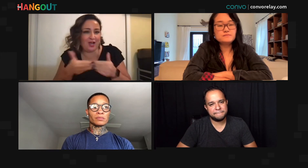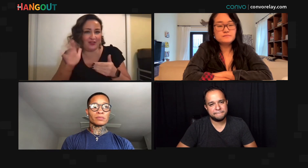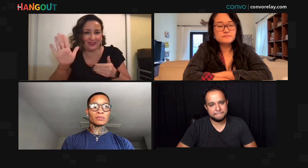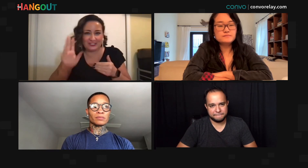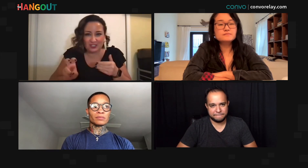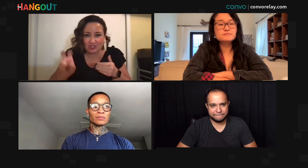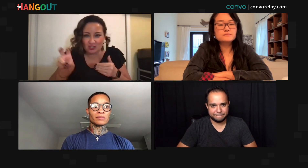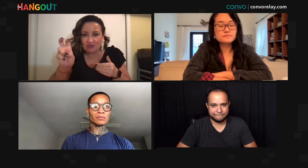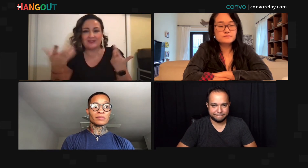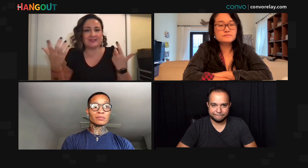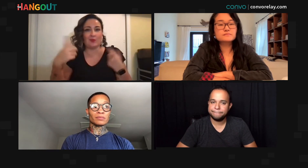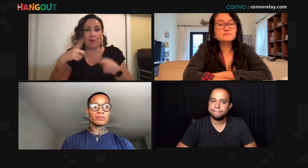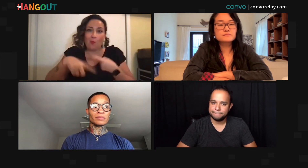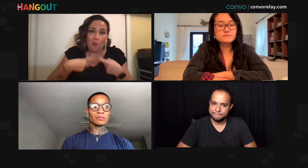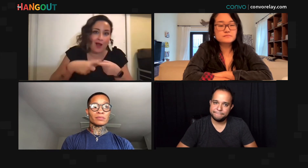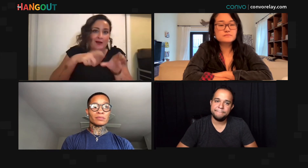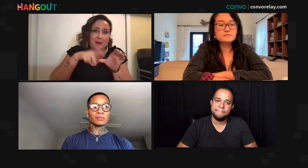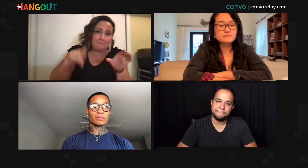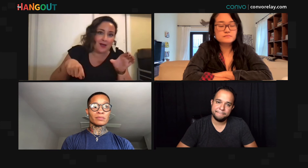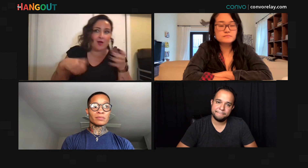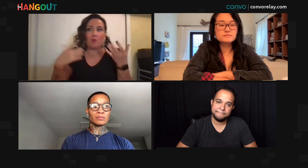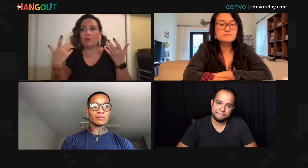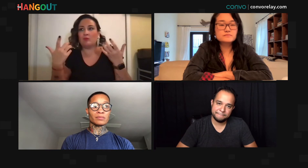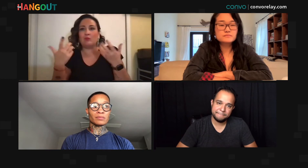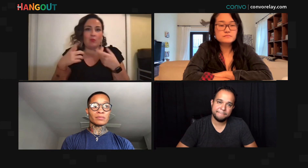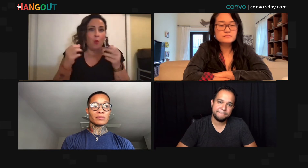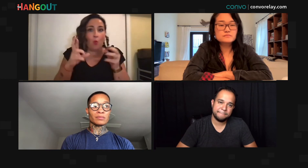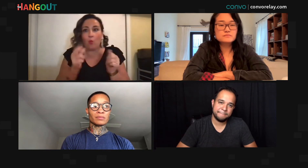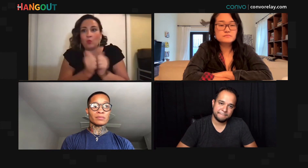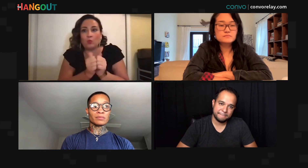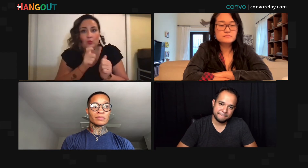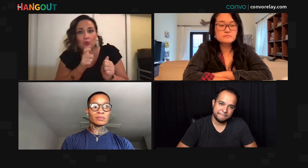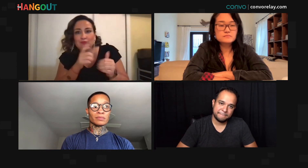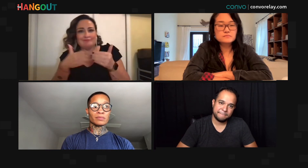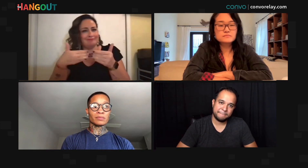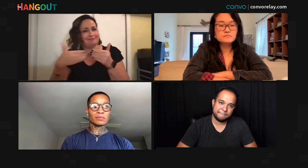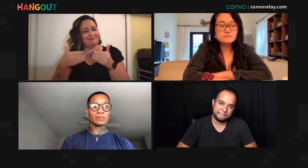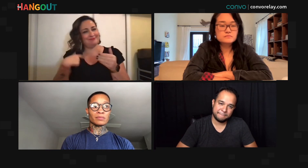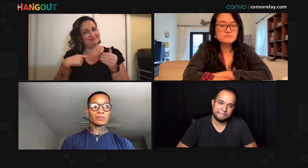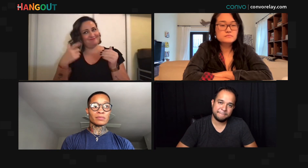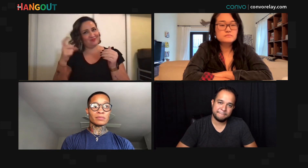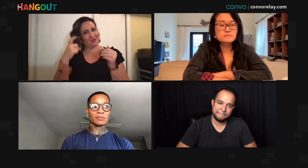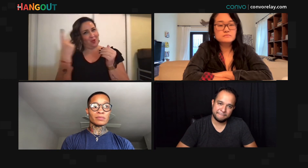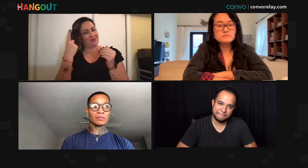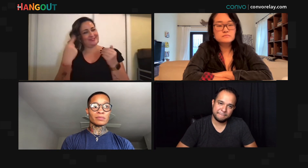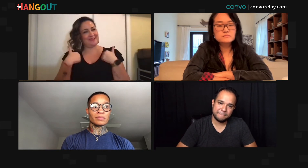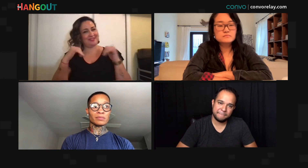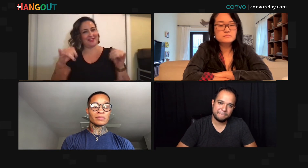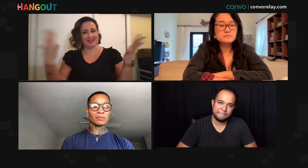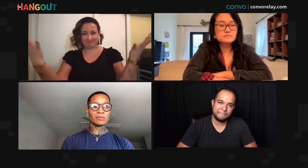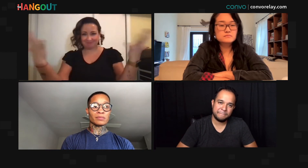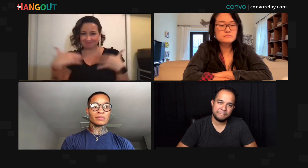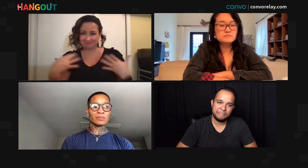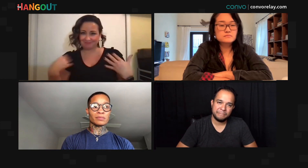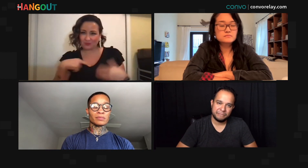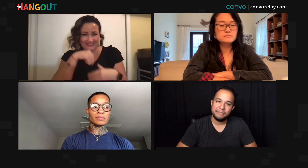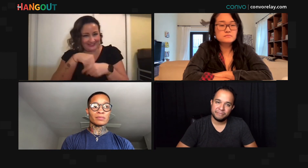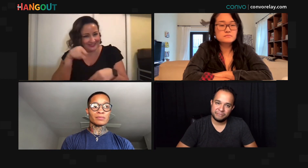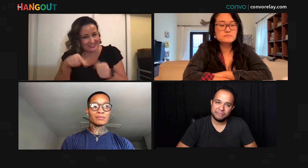no matter what their journey is, no matter when they come out or came out, no matter who they're with. We should always have